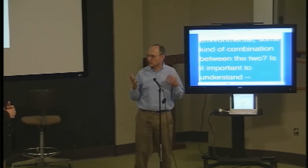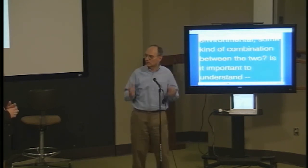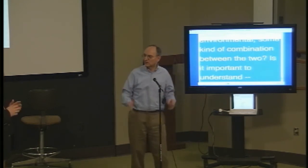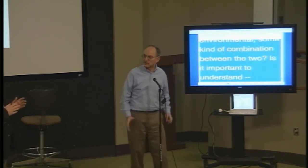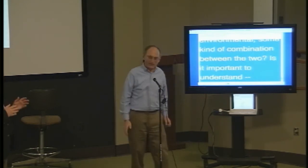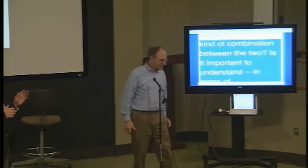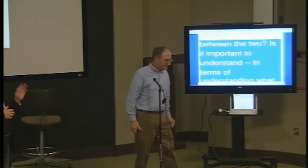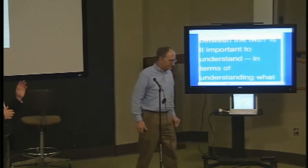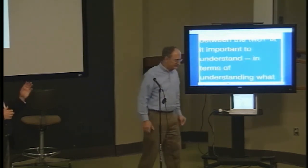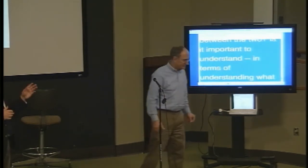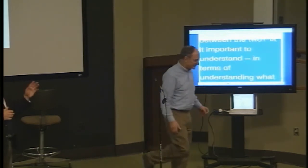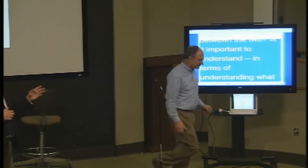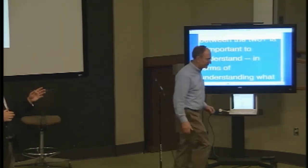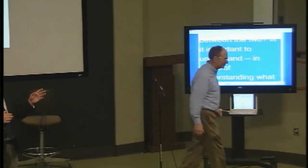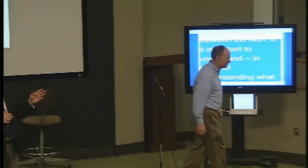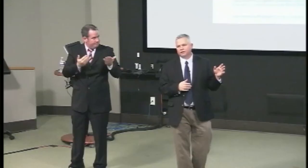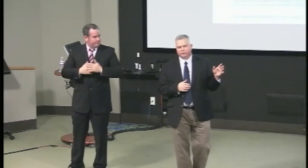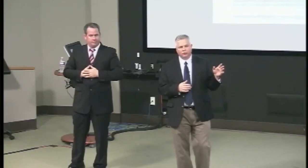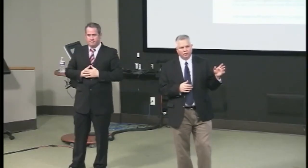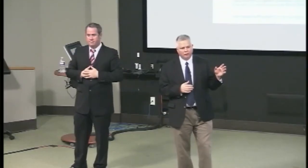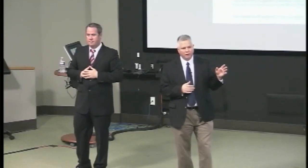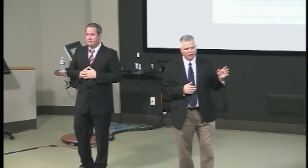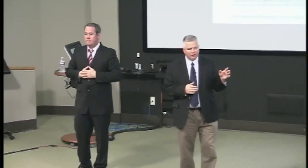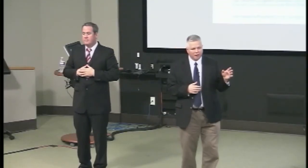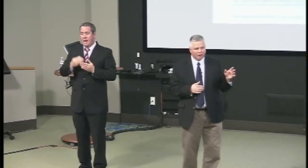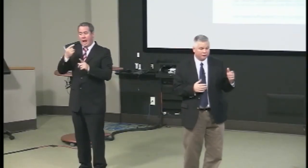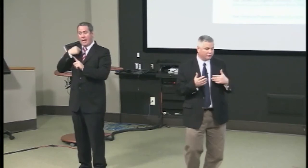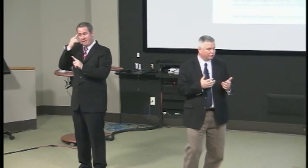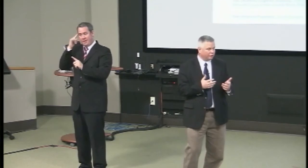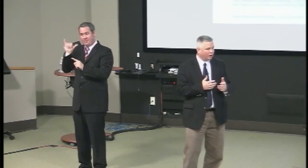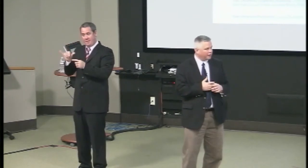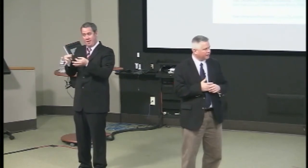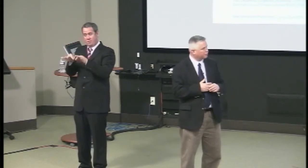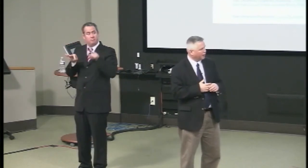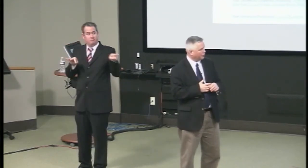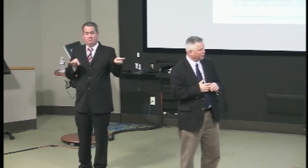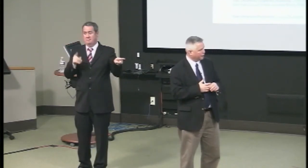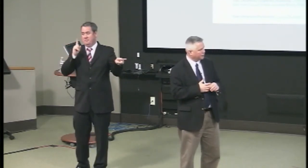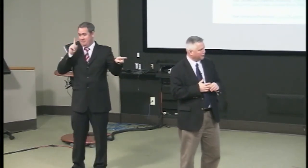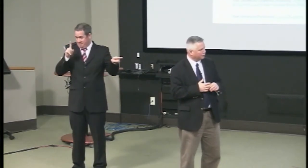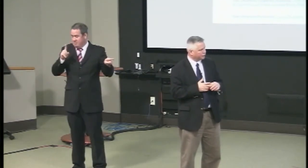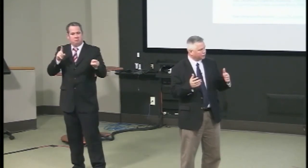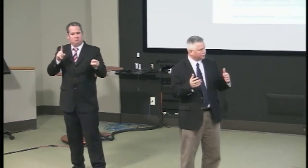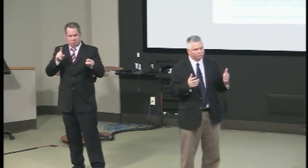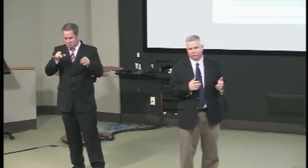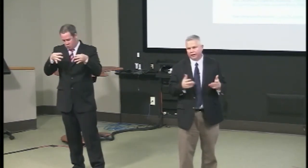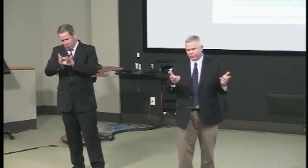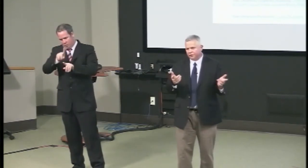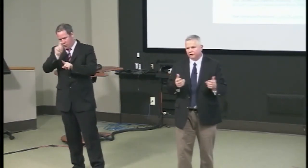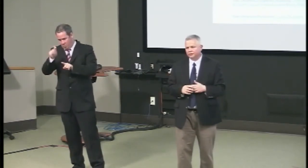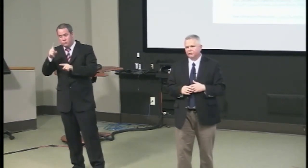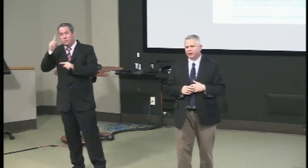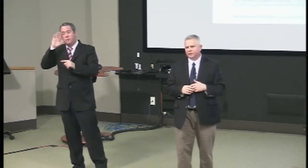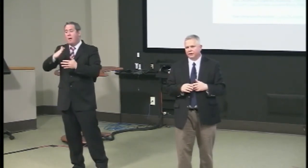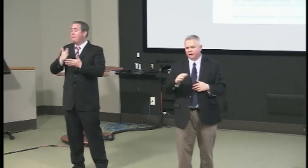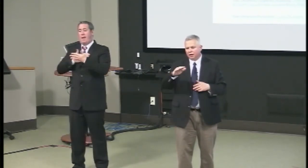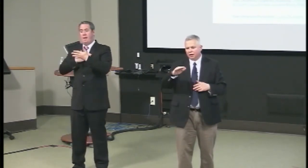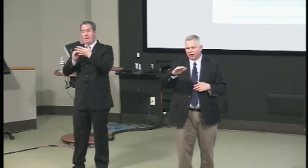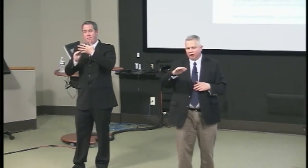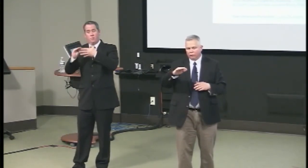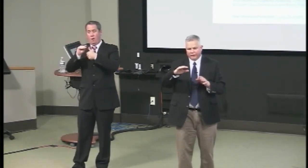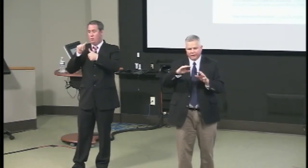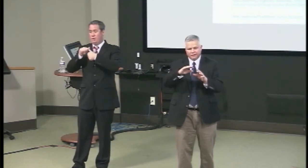develops? Absolutely. And I think that's a critical question for, certainly for our next priorities in research and what I wanted to talk to you